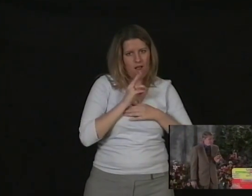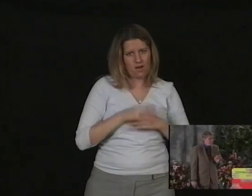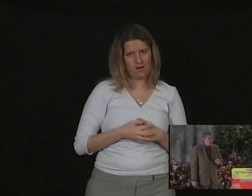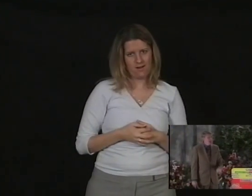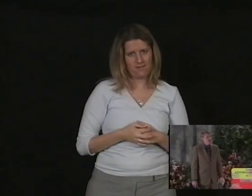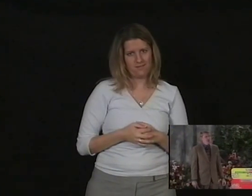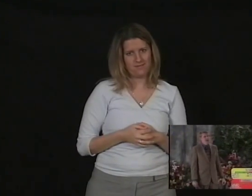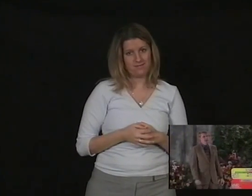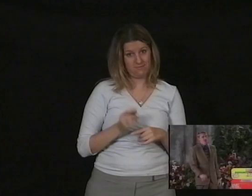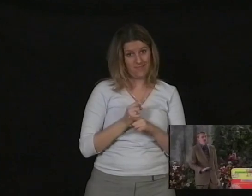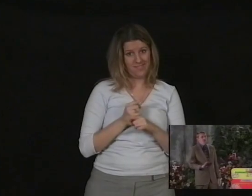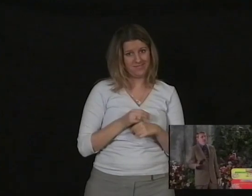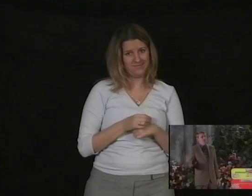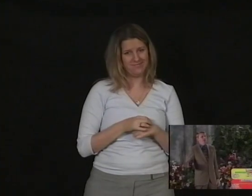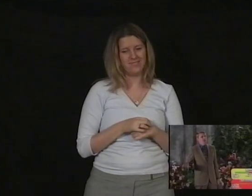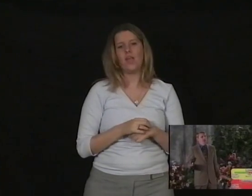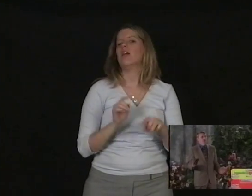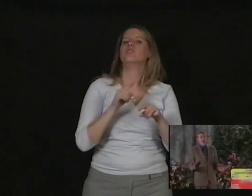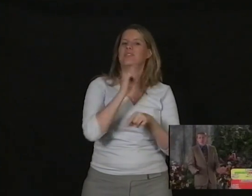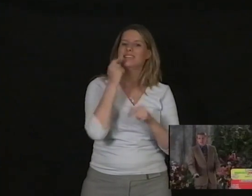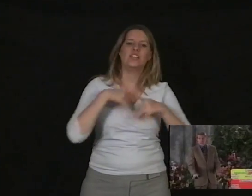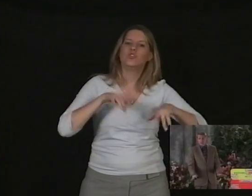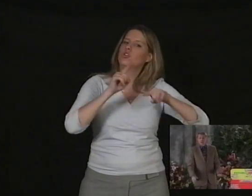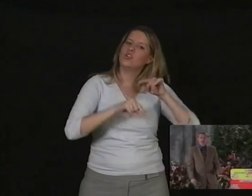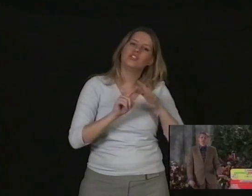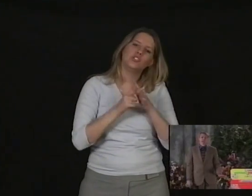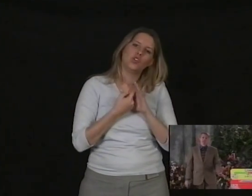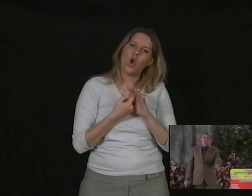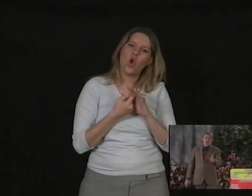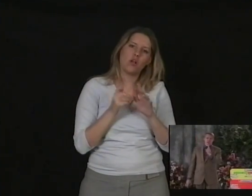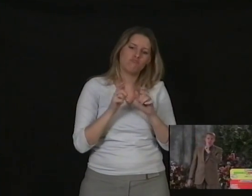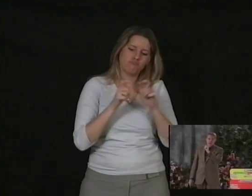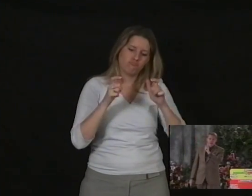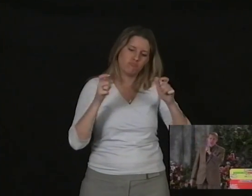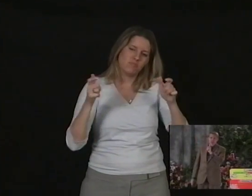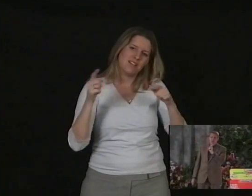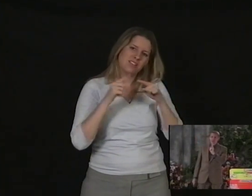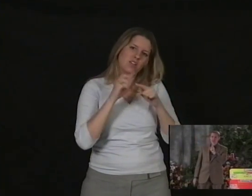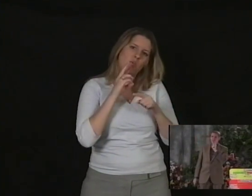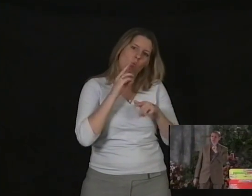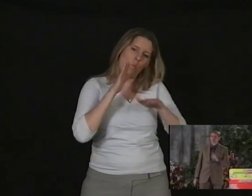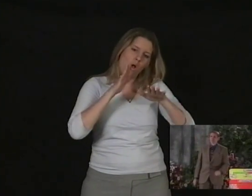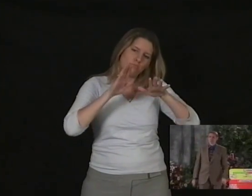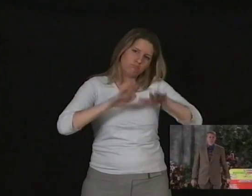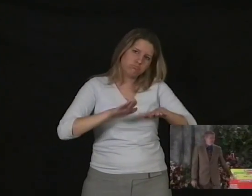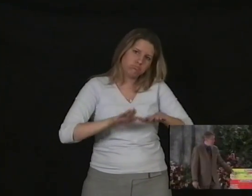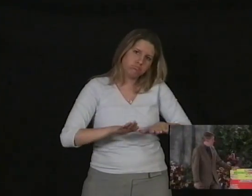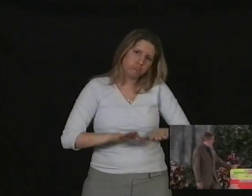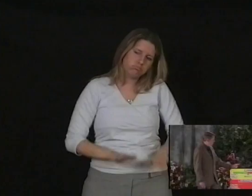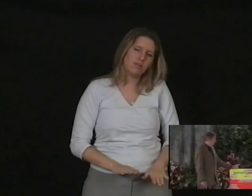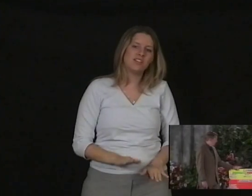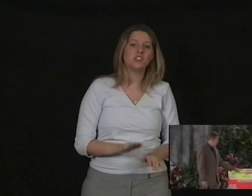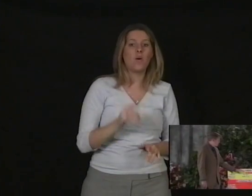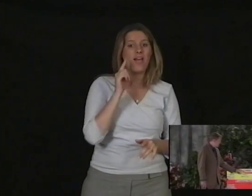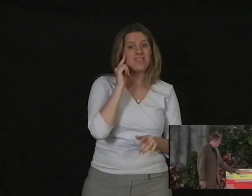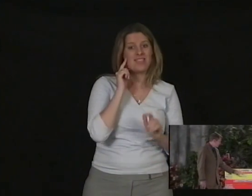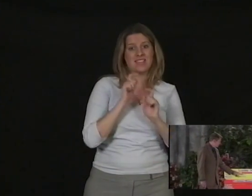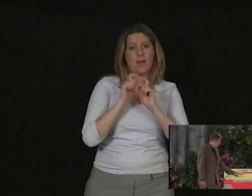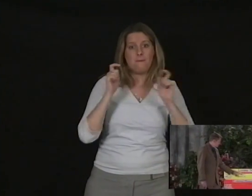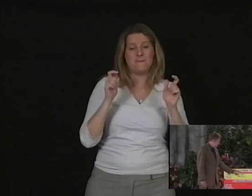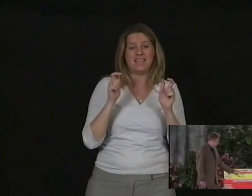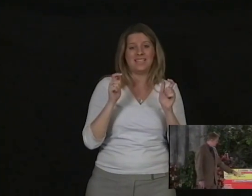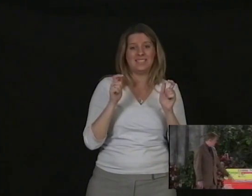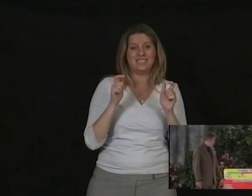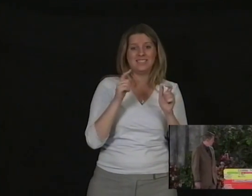right? So the desert couldn't start growing until the flood water went down. So I predict, based on the Bible, the biggest desert in the world will be less than 4,400 years